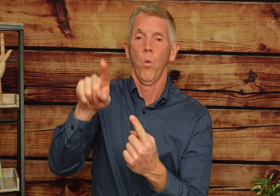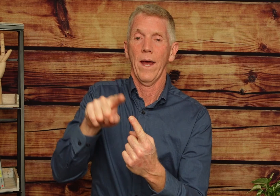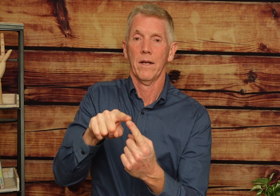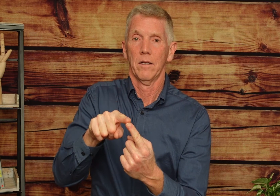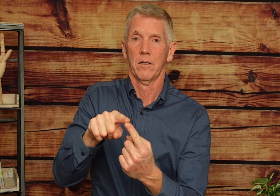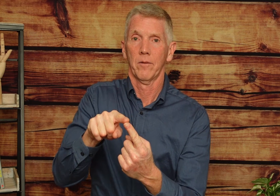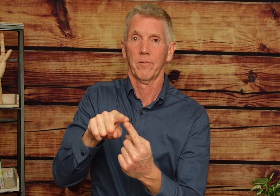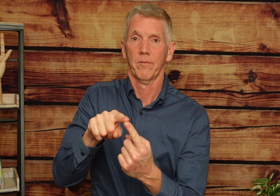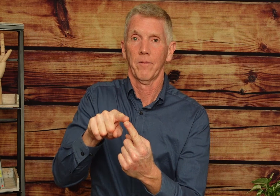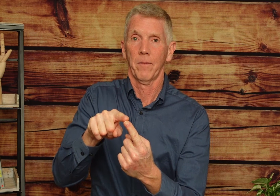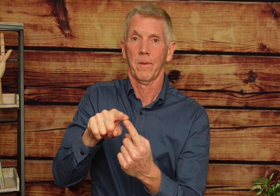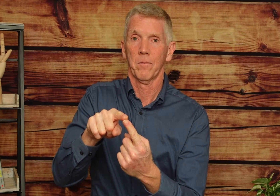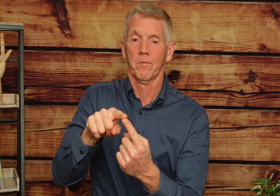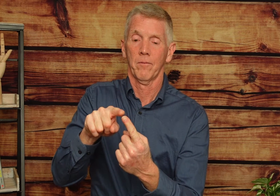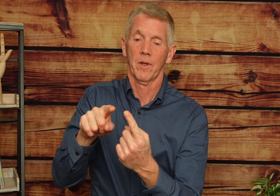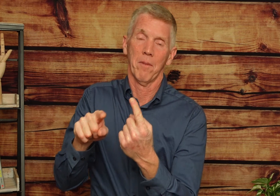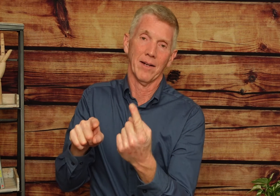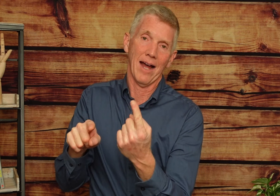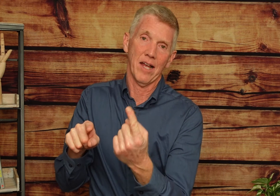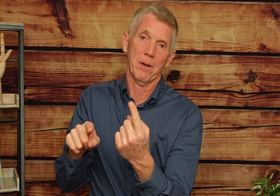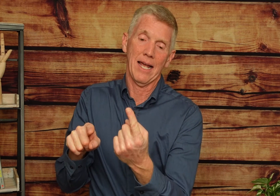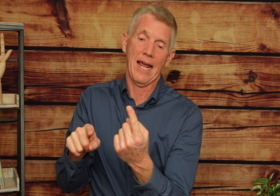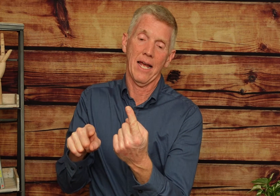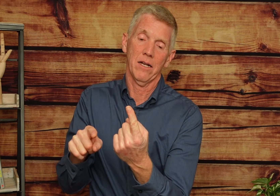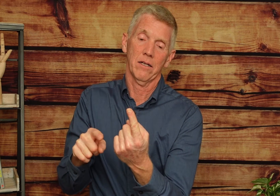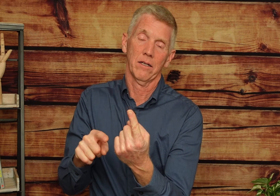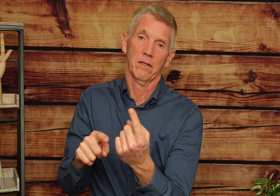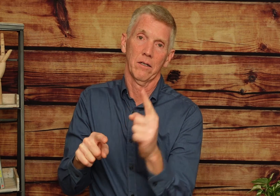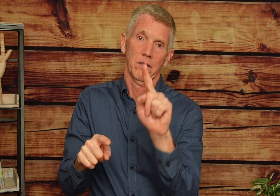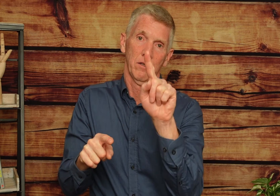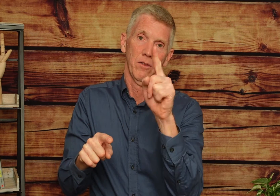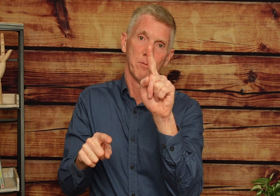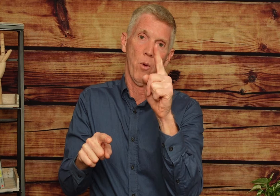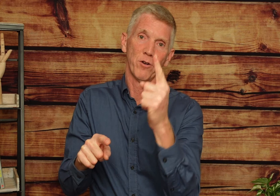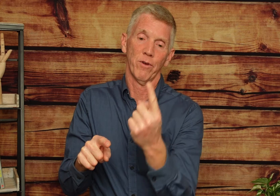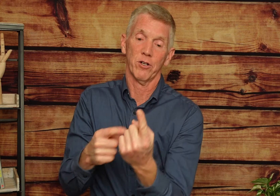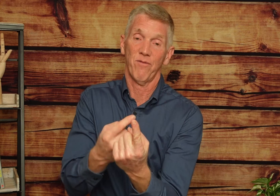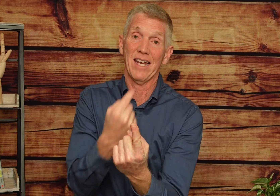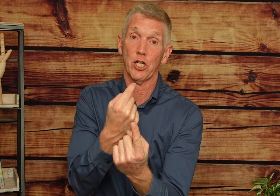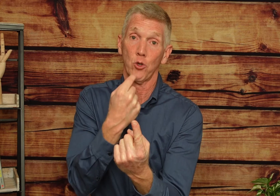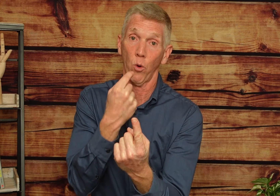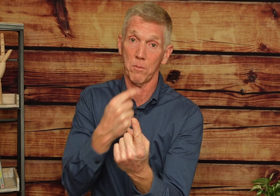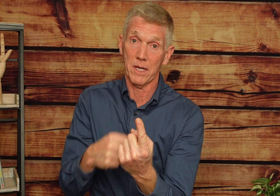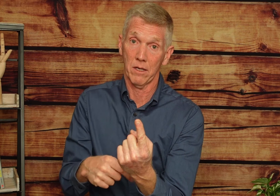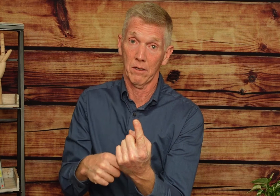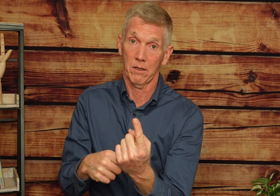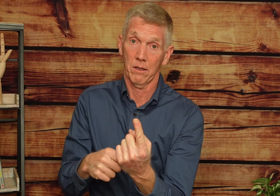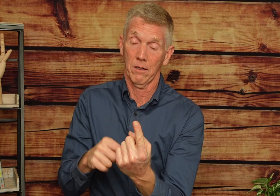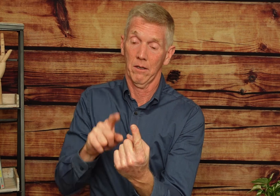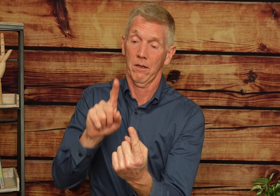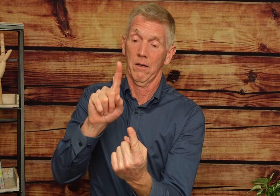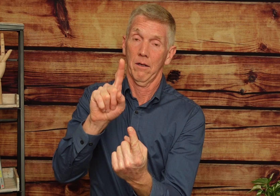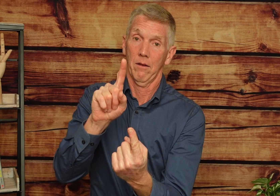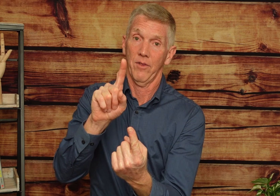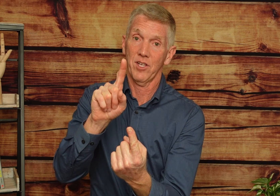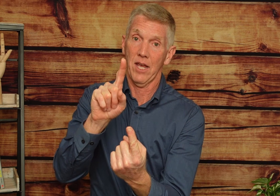When. My non-dominant hand, this pointer finger is facing toward me. This